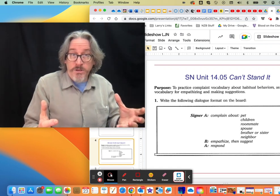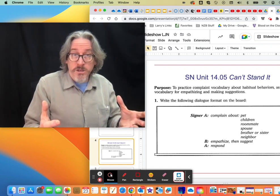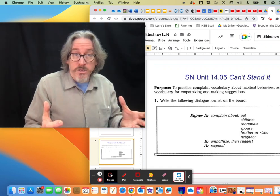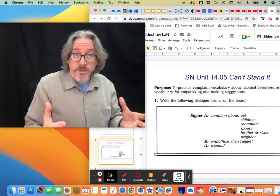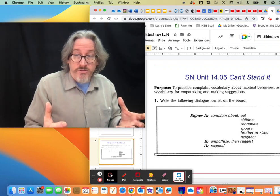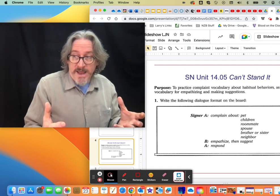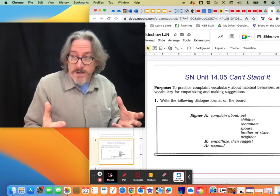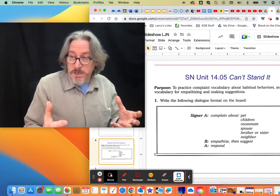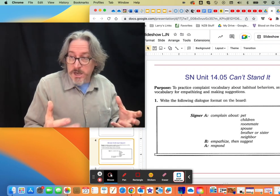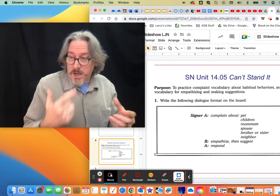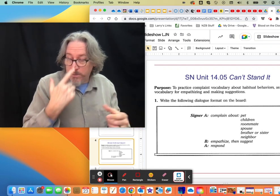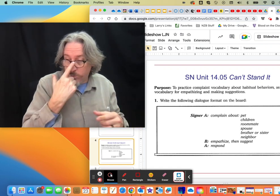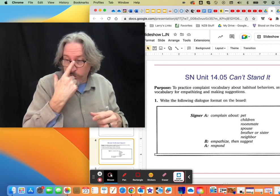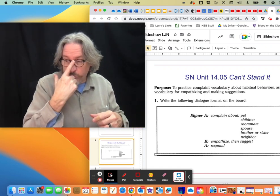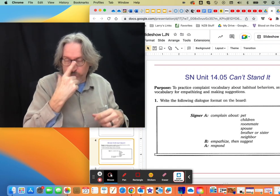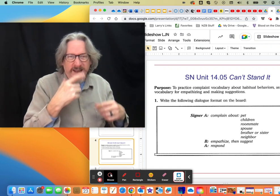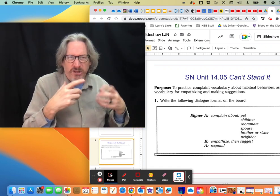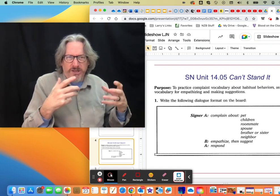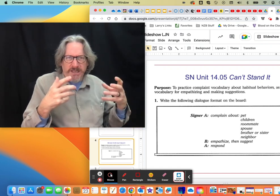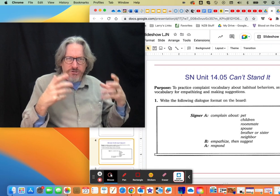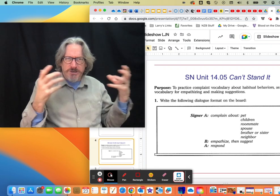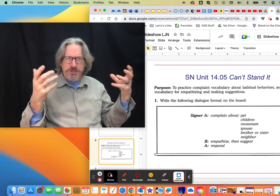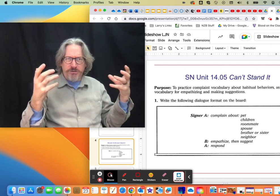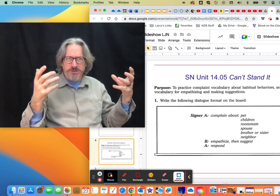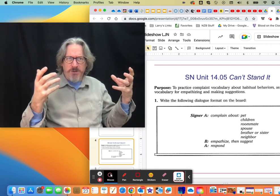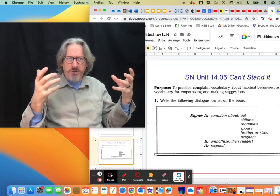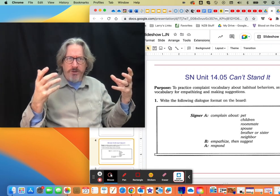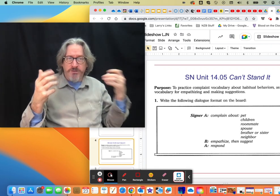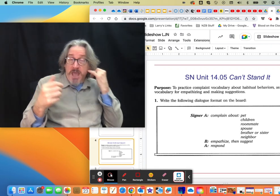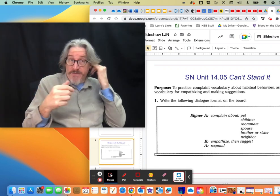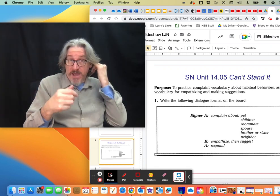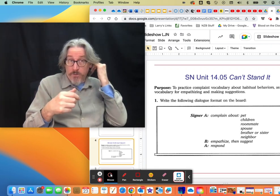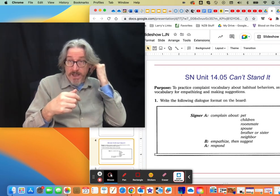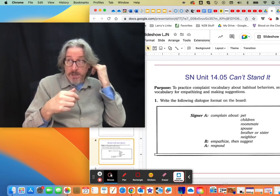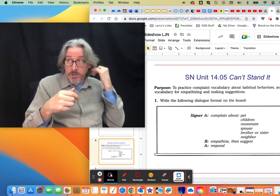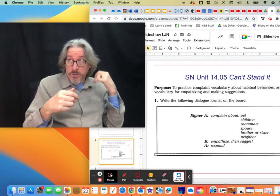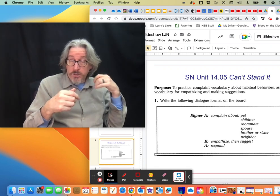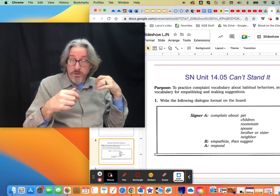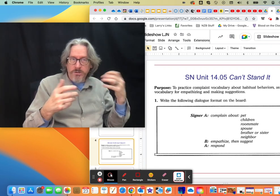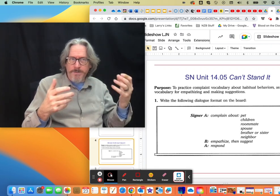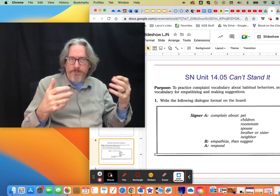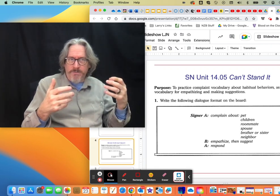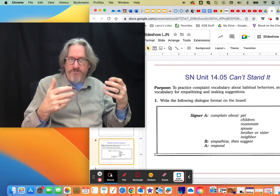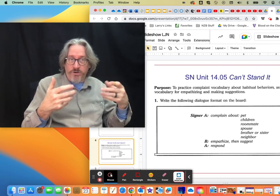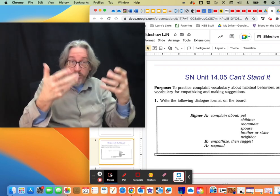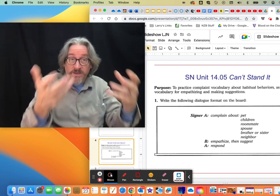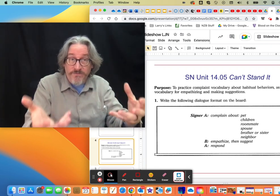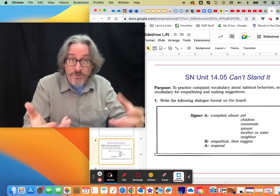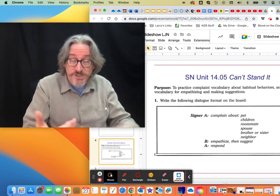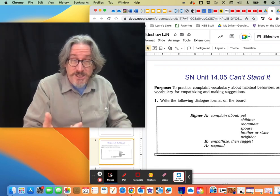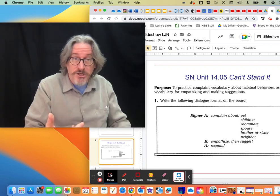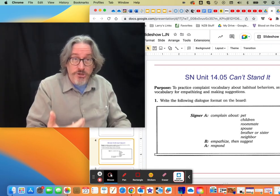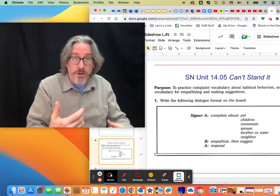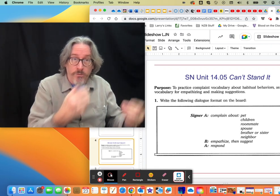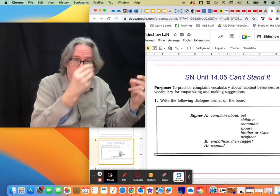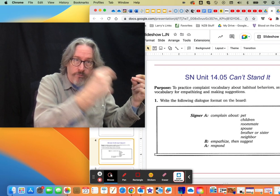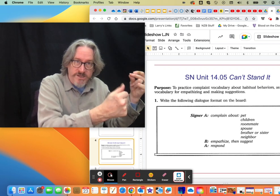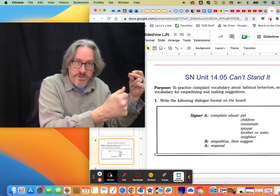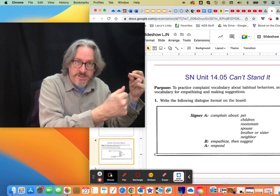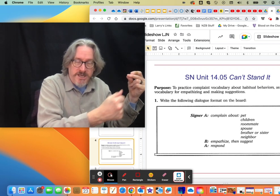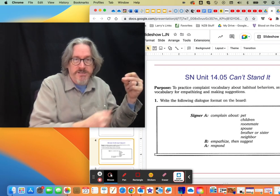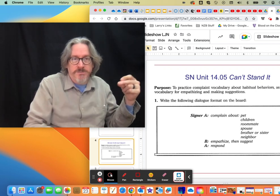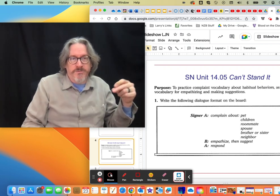vocab that we'll regularly, traditionally respond with. And that way, you're a little bit prepped for it. If you see it, you know,